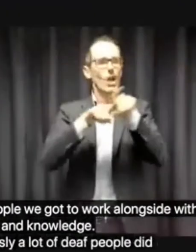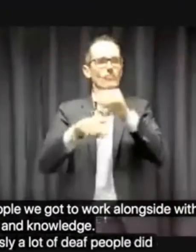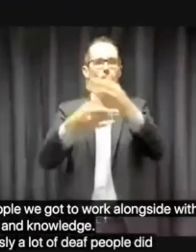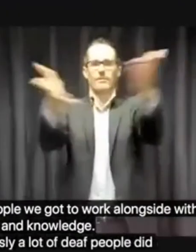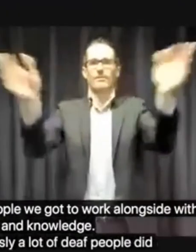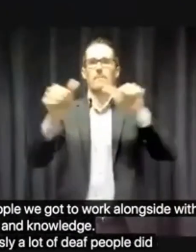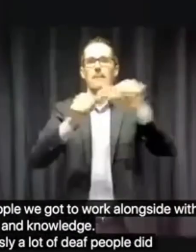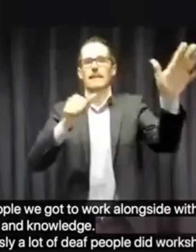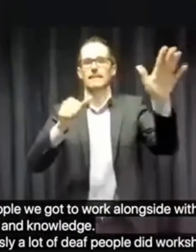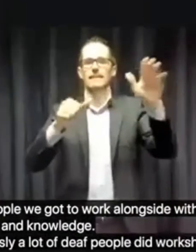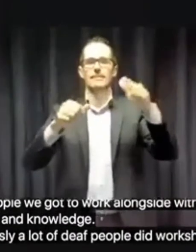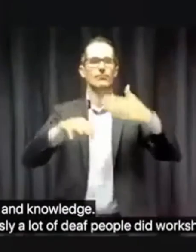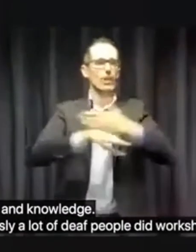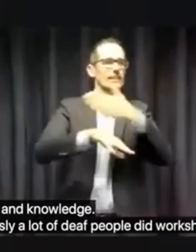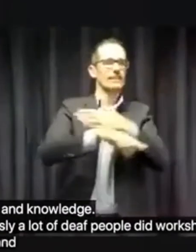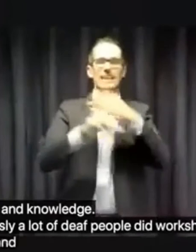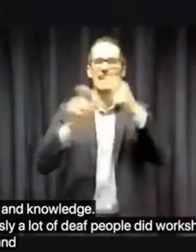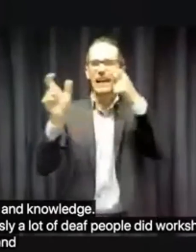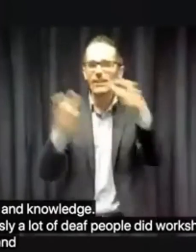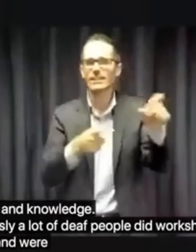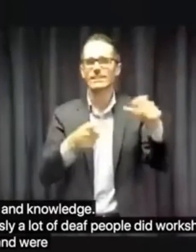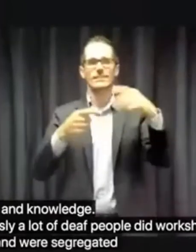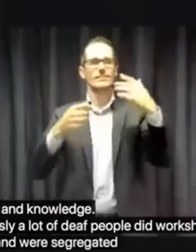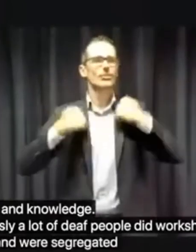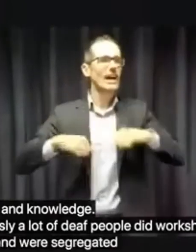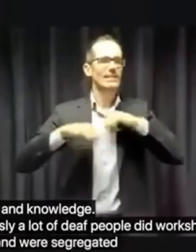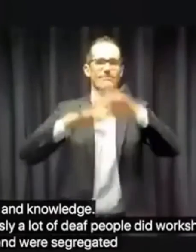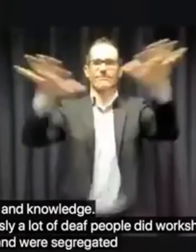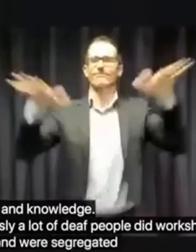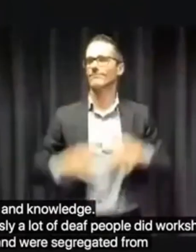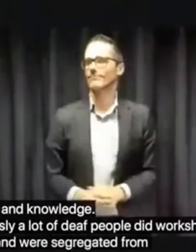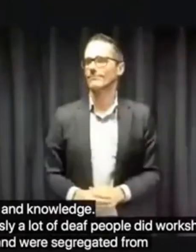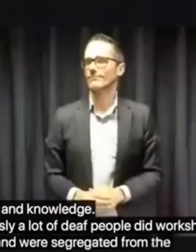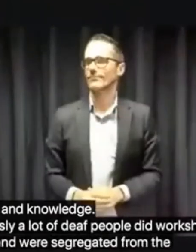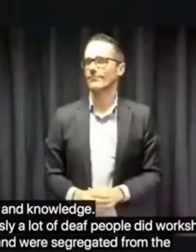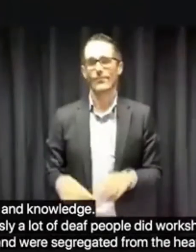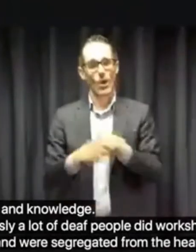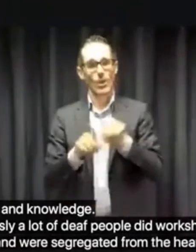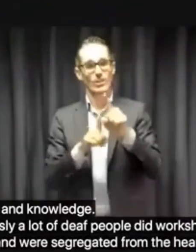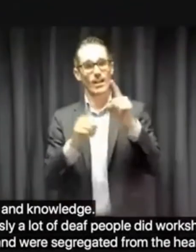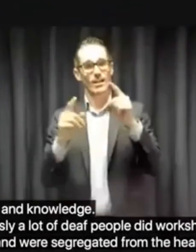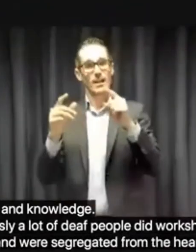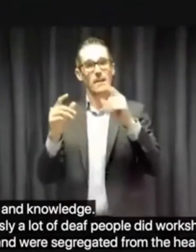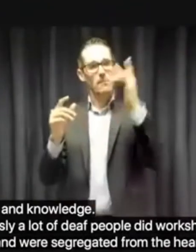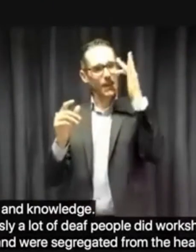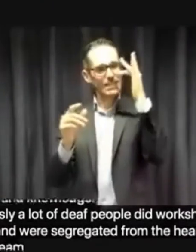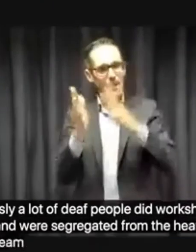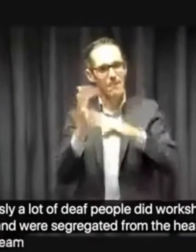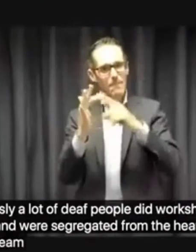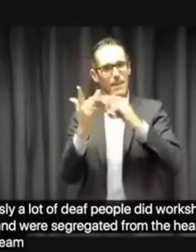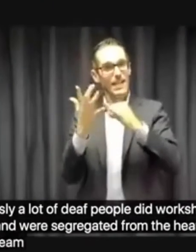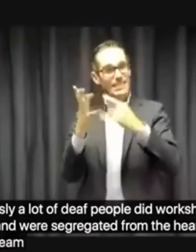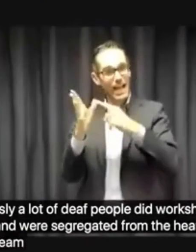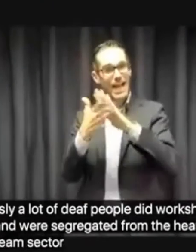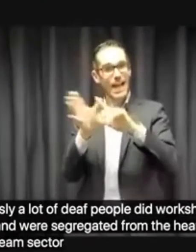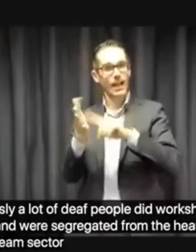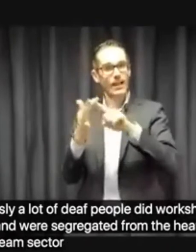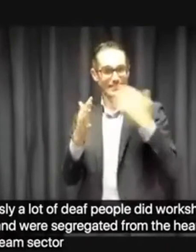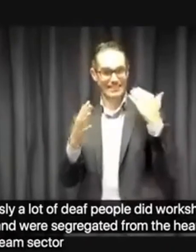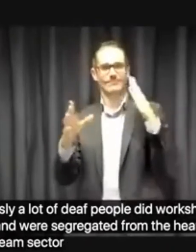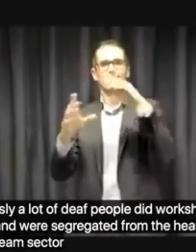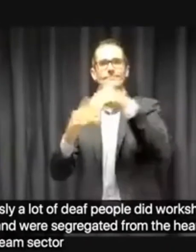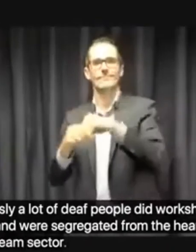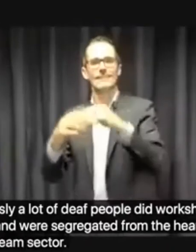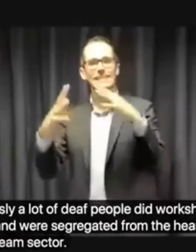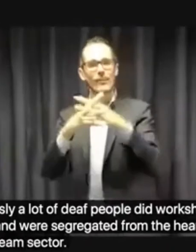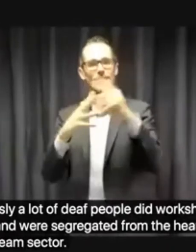mainstream sector, but now we're advocating best practices in government and training when we have that exposure. Melissa